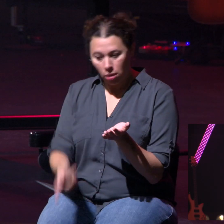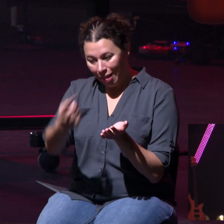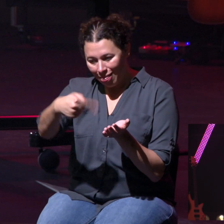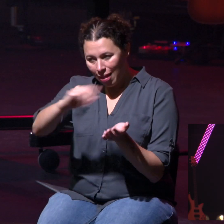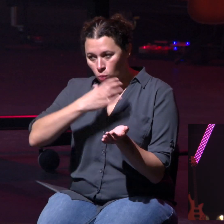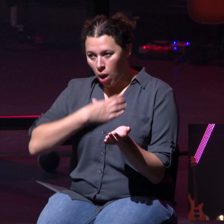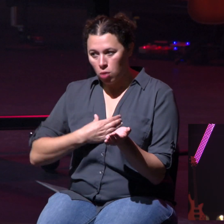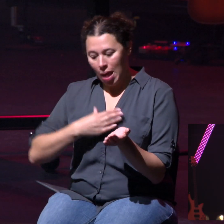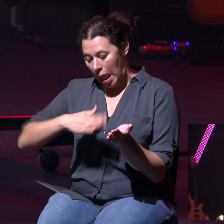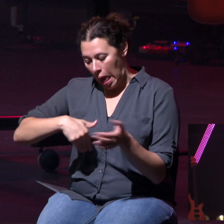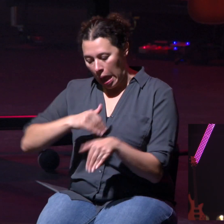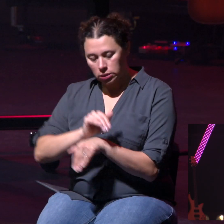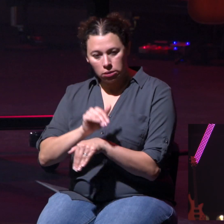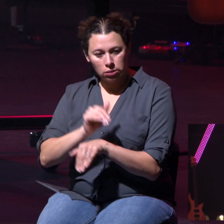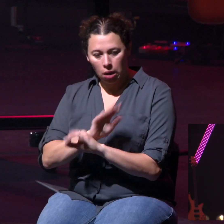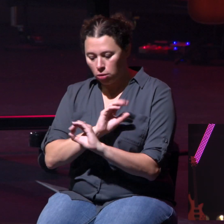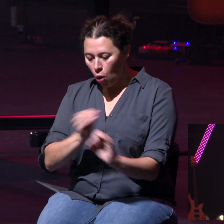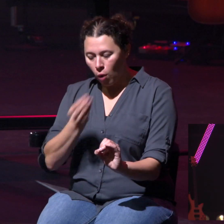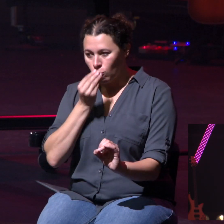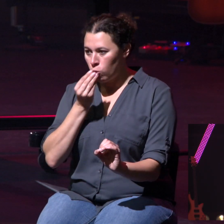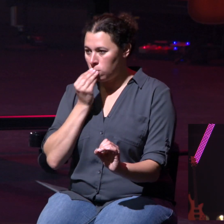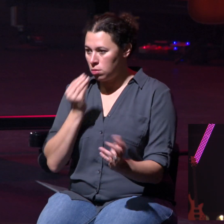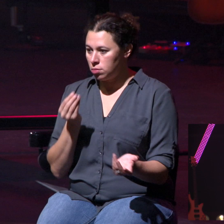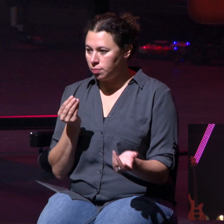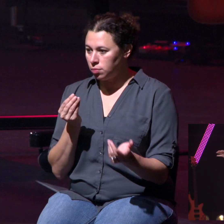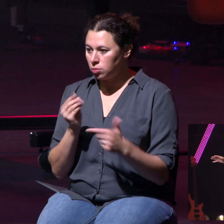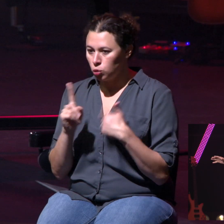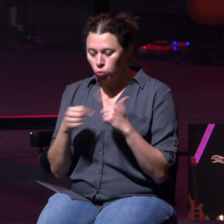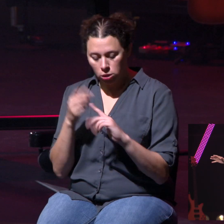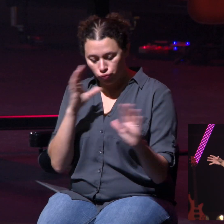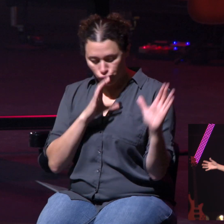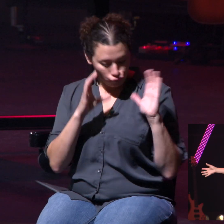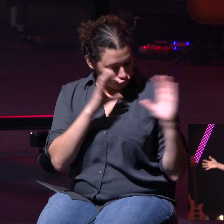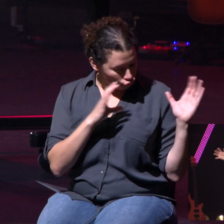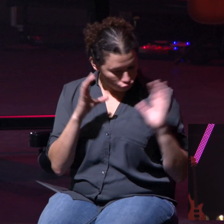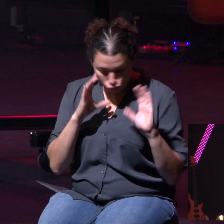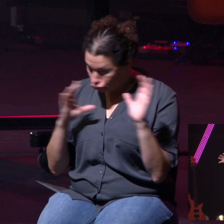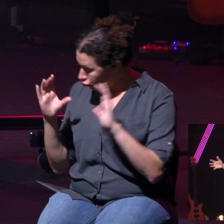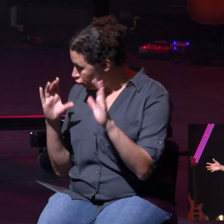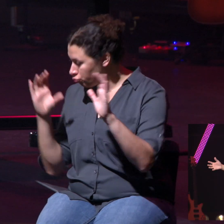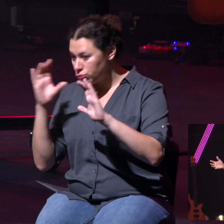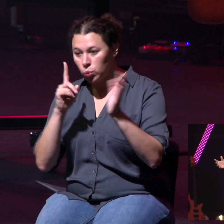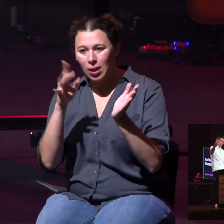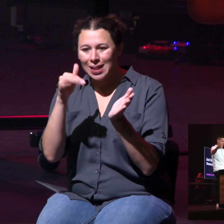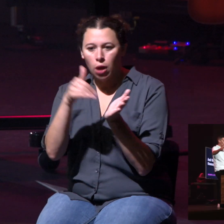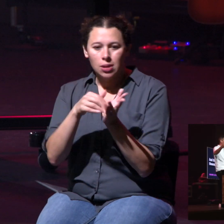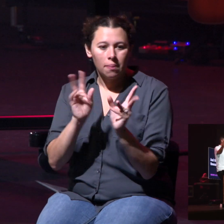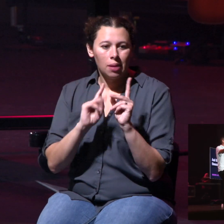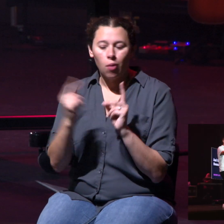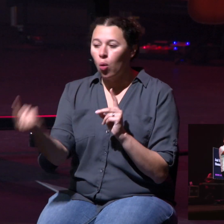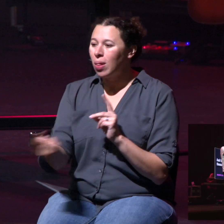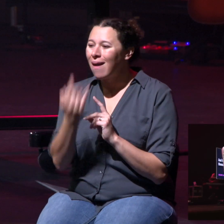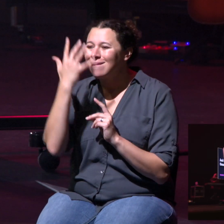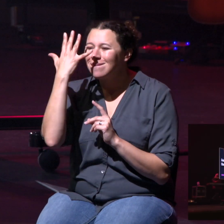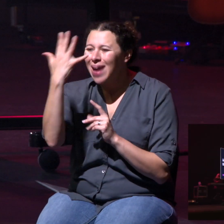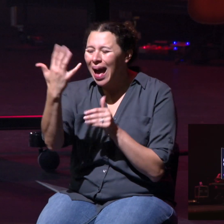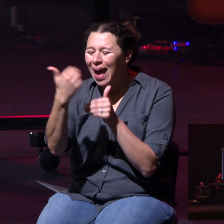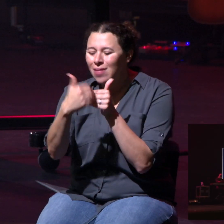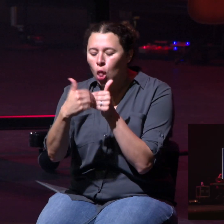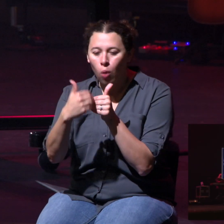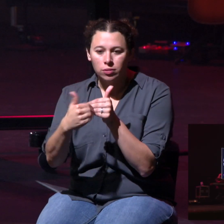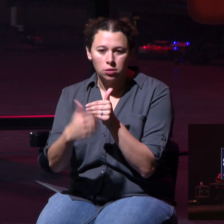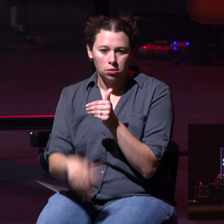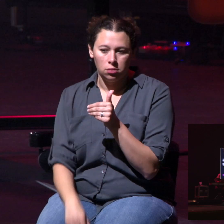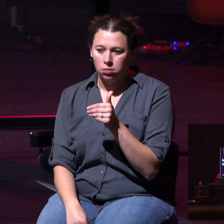It was late at night. They had no food. When they searched around among the thousands of people, there were only 5 loaves and 2 fish to be